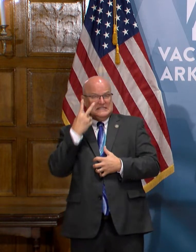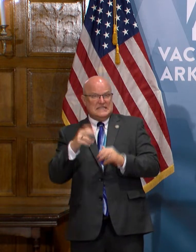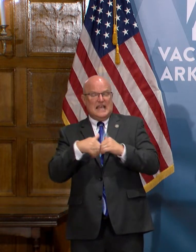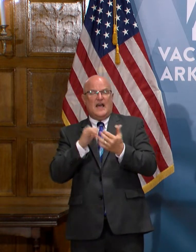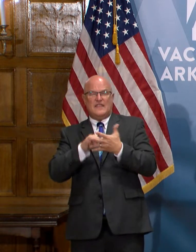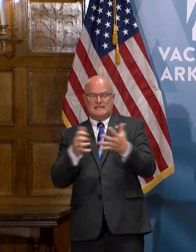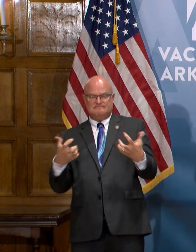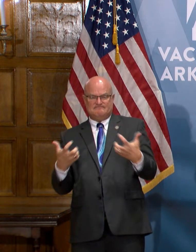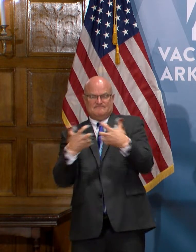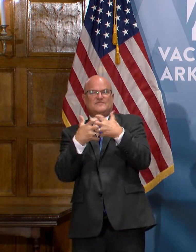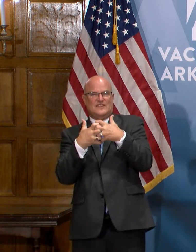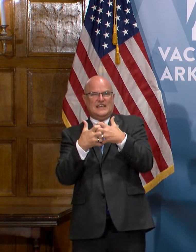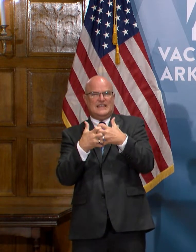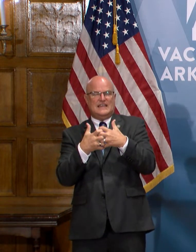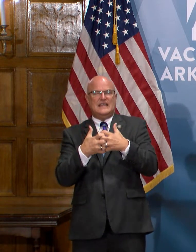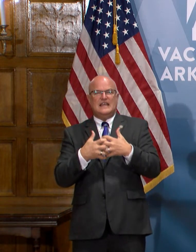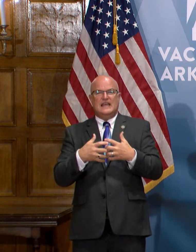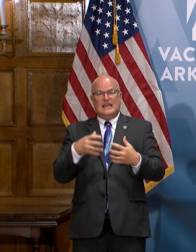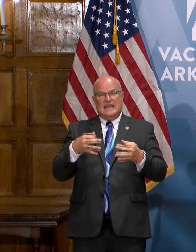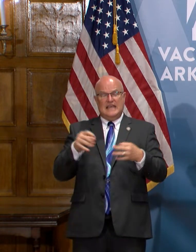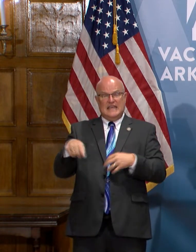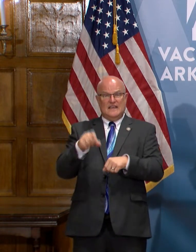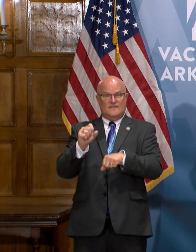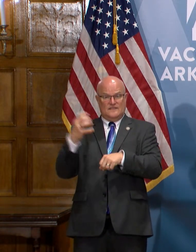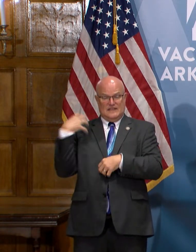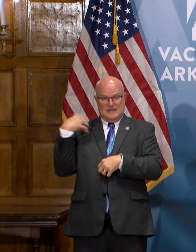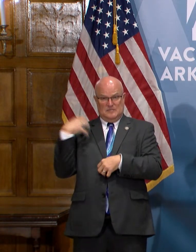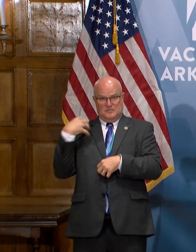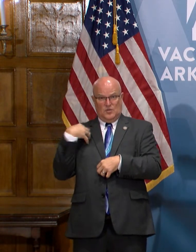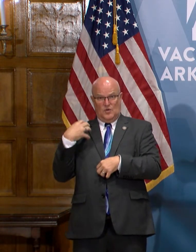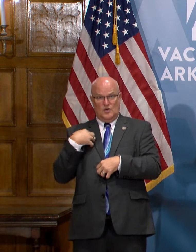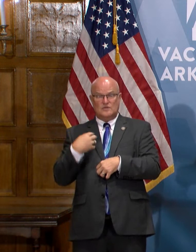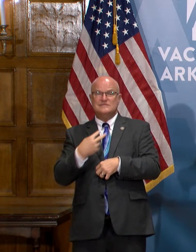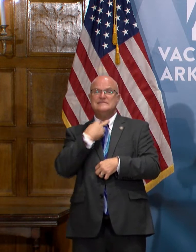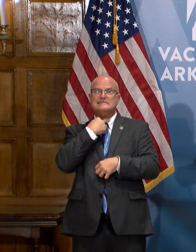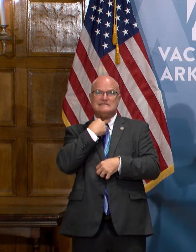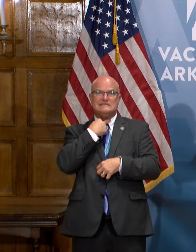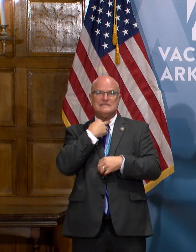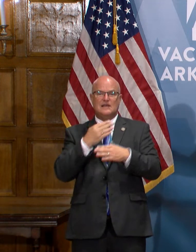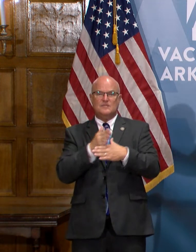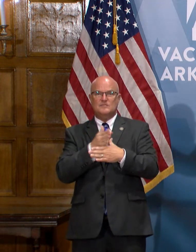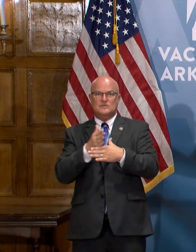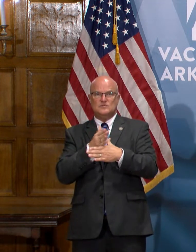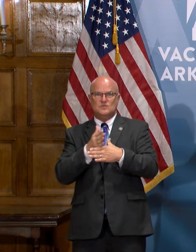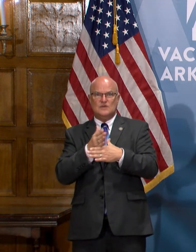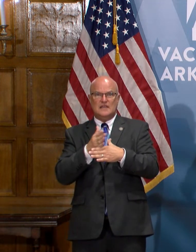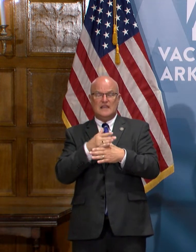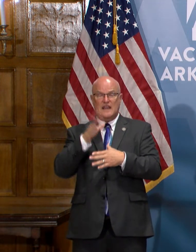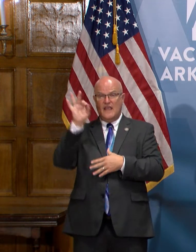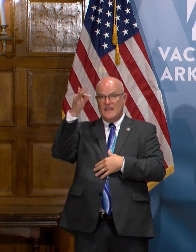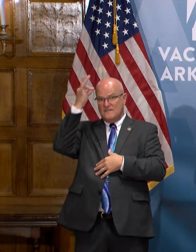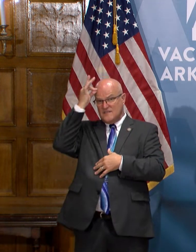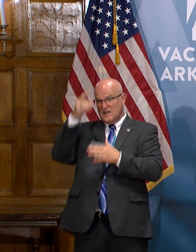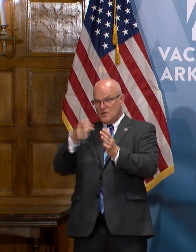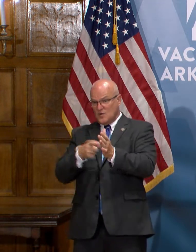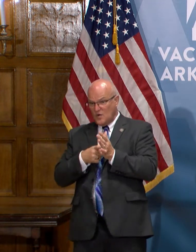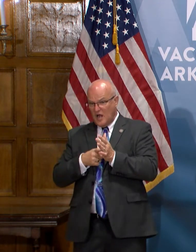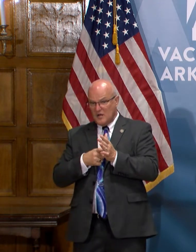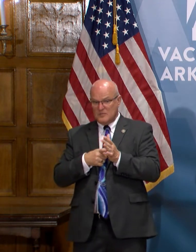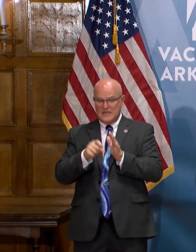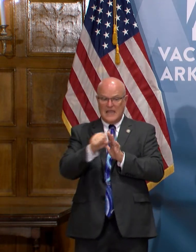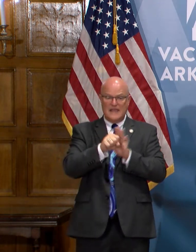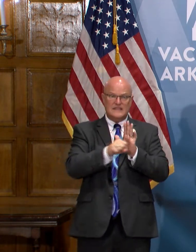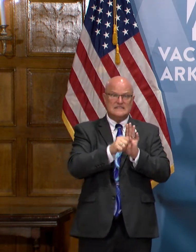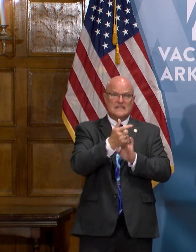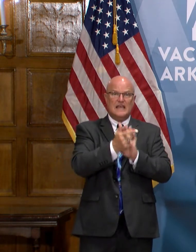to fit and whether the employers are going to be caught in a bind between the federal requirements and what the